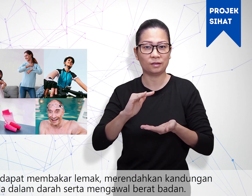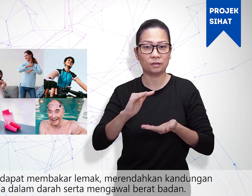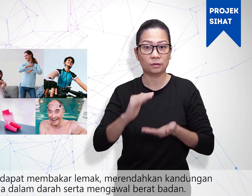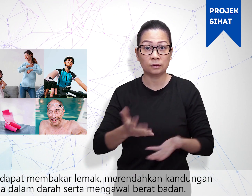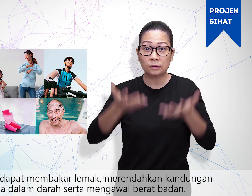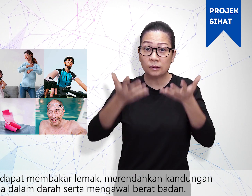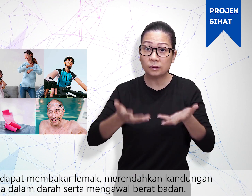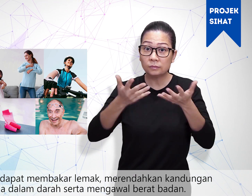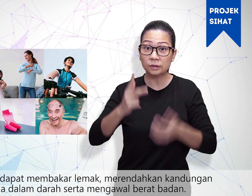control body weight.